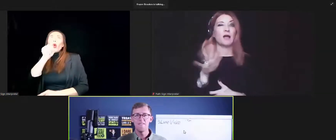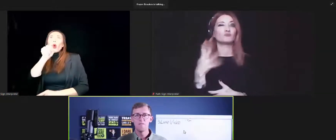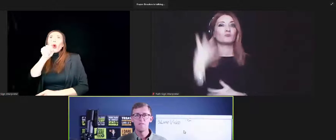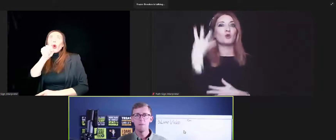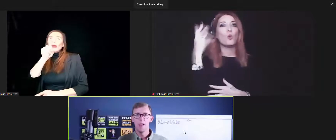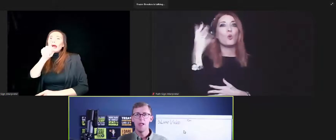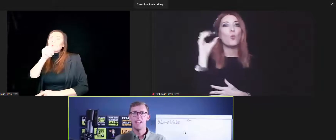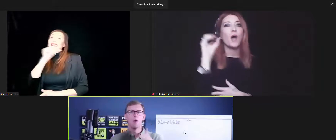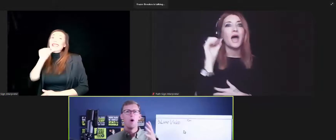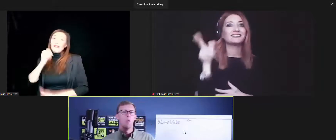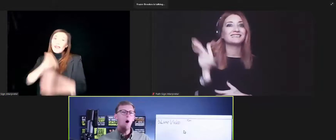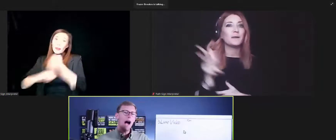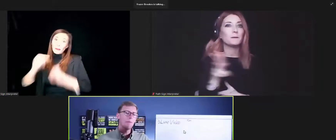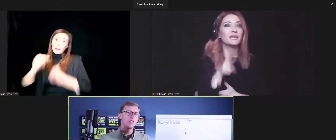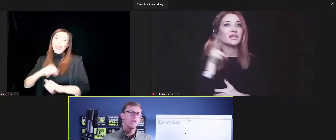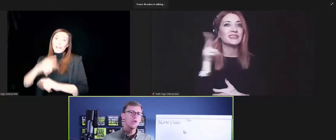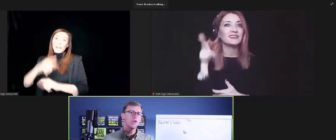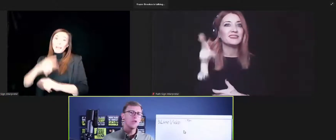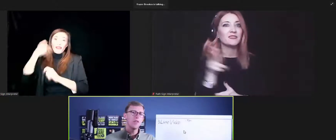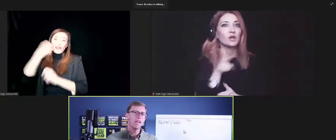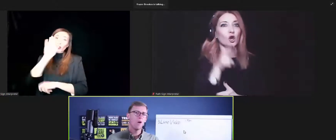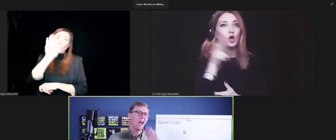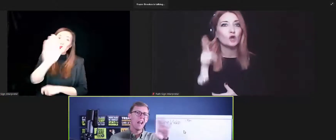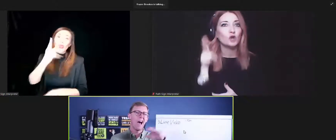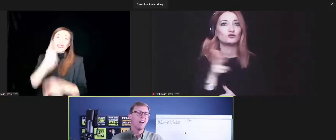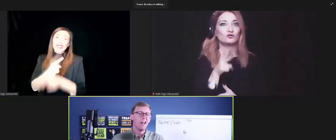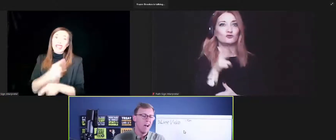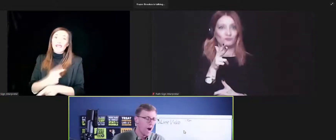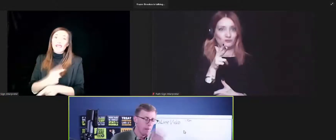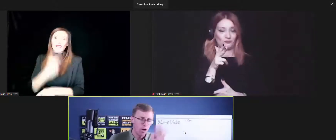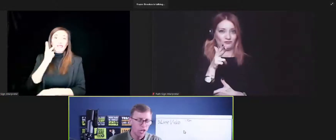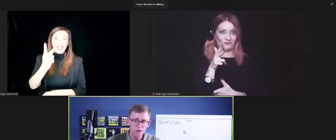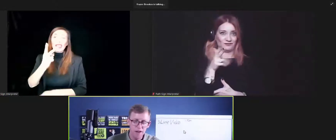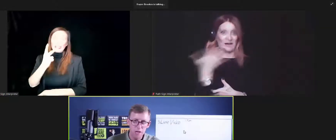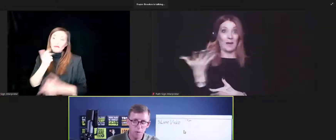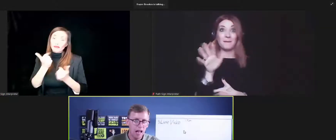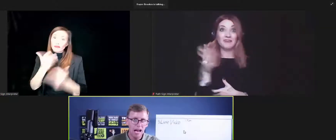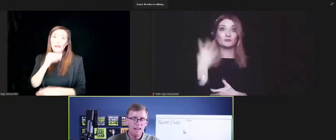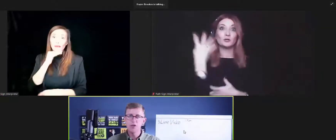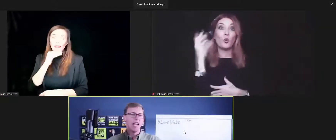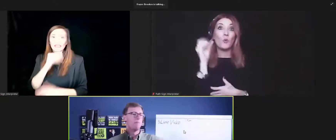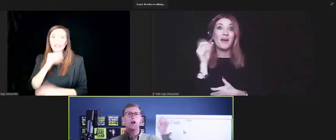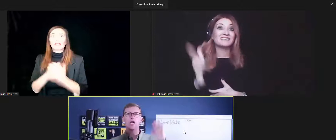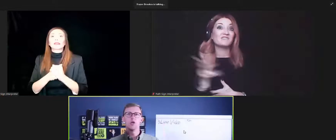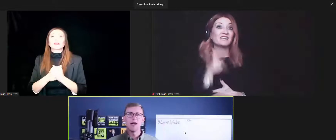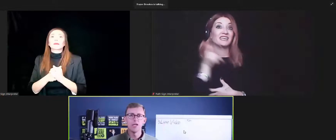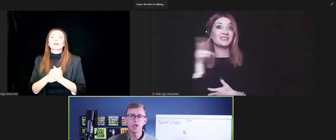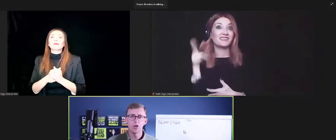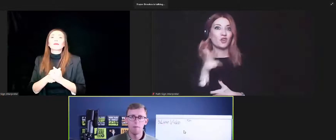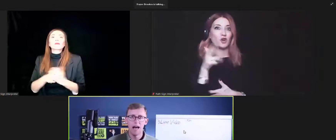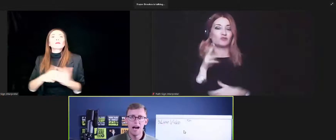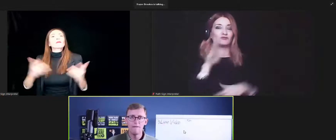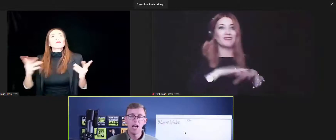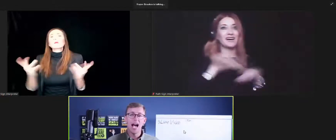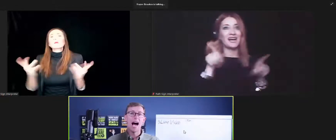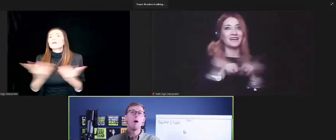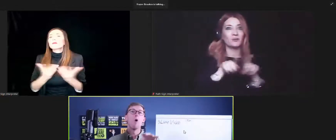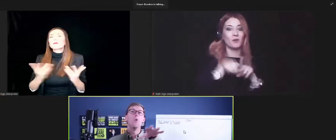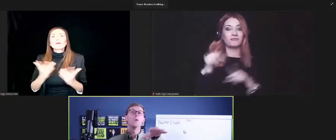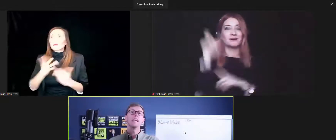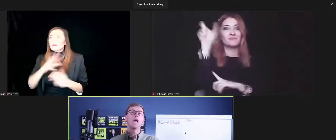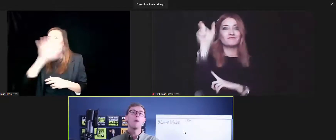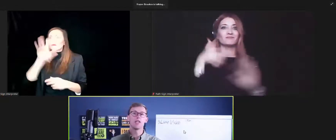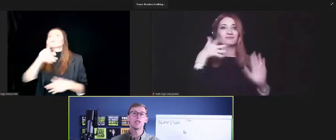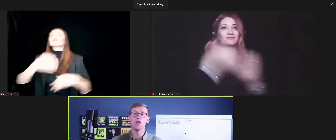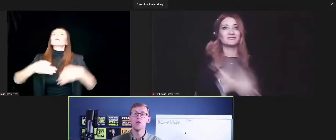Right? Now, what happens if you then go, nah. I'm not going to do Facebook Lives. I'm not going to do Instagram Lives. I'm